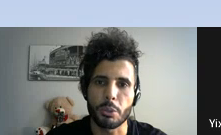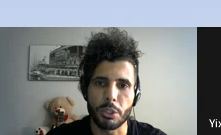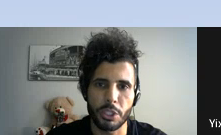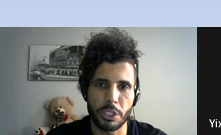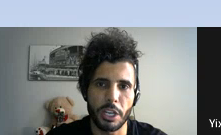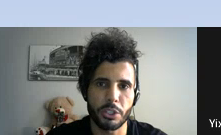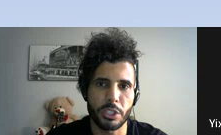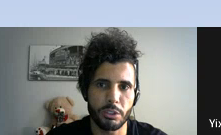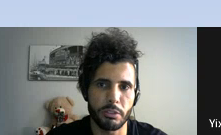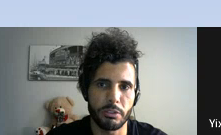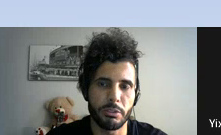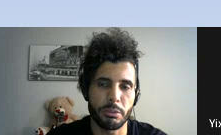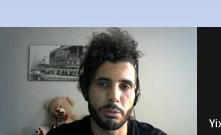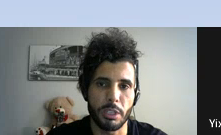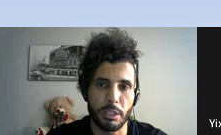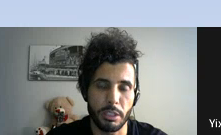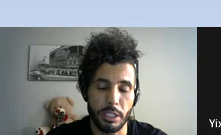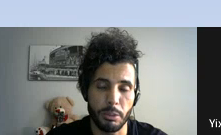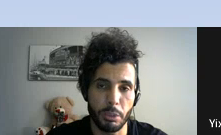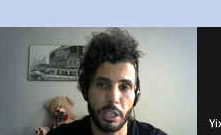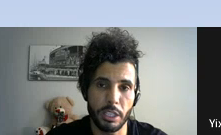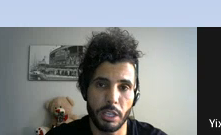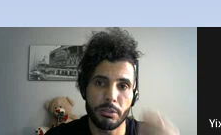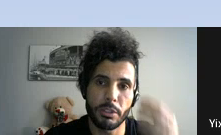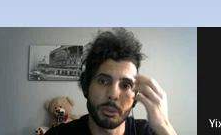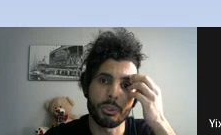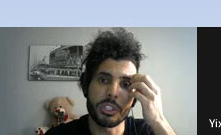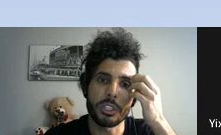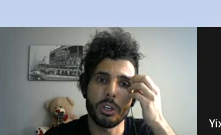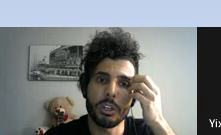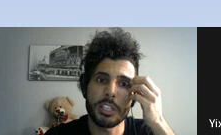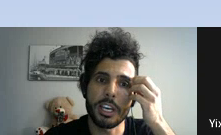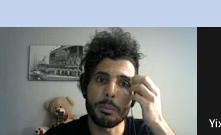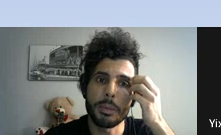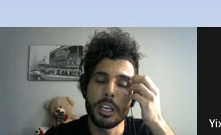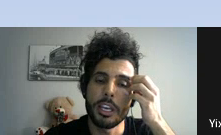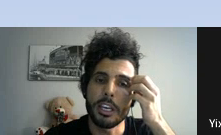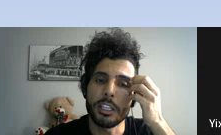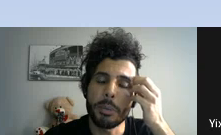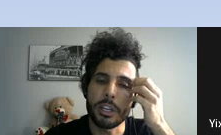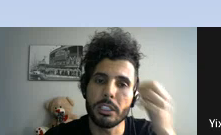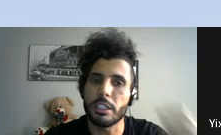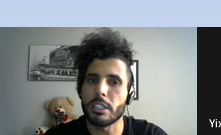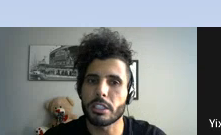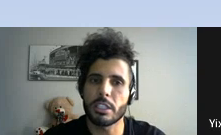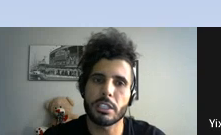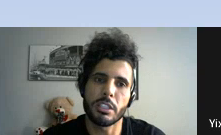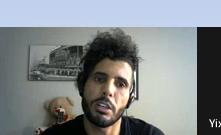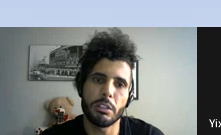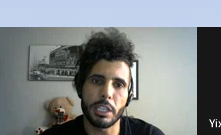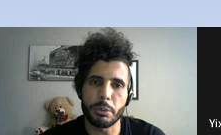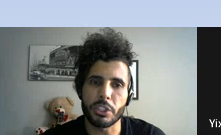We use it in our in our verbal reasoning all the time. And apparently it exists in all